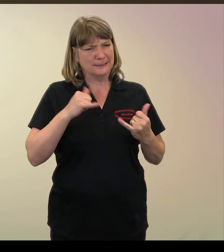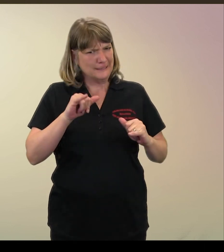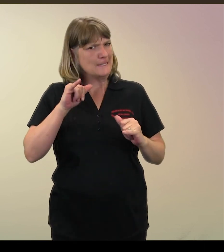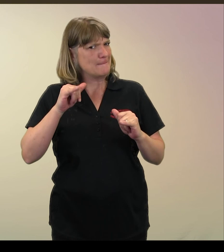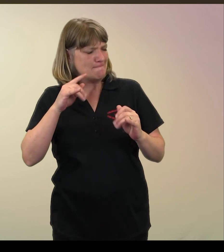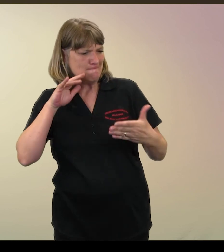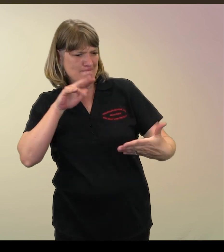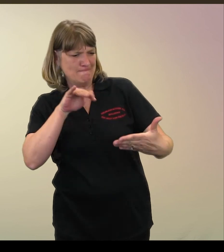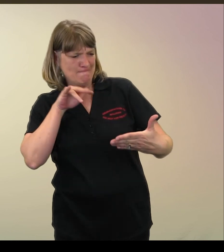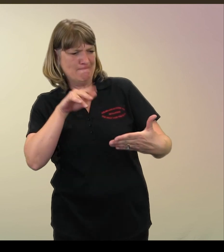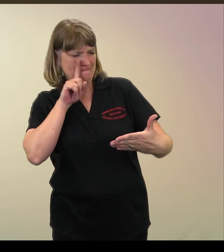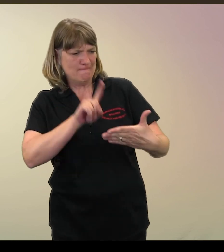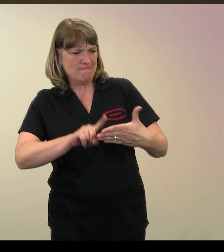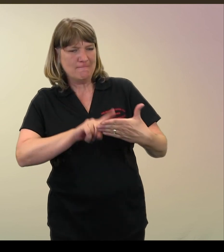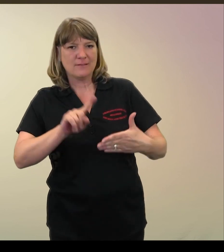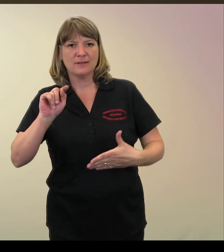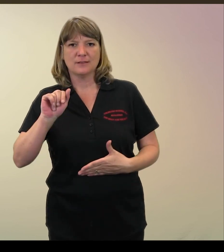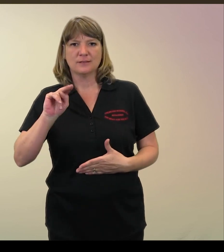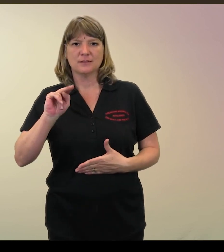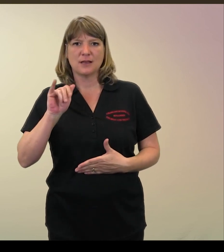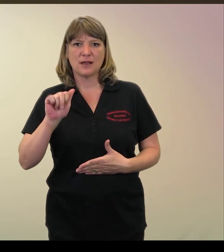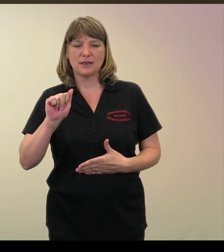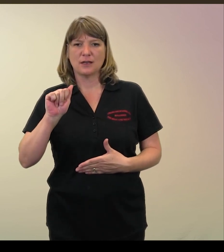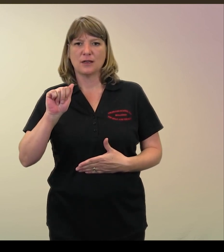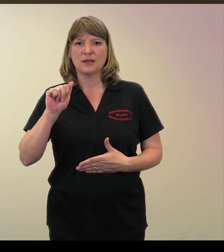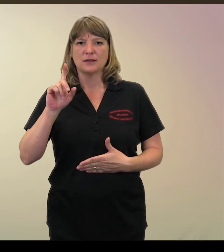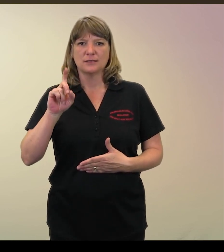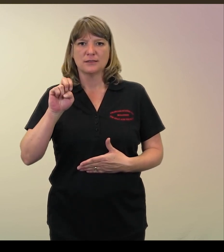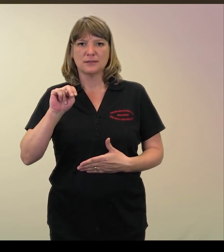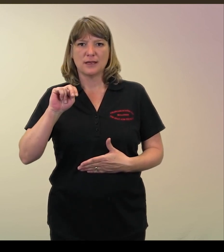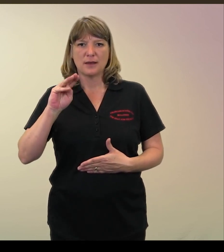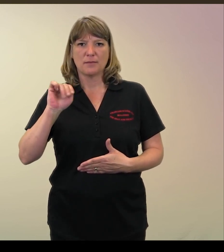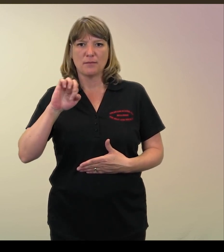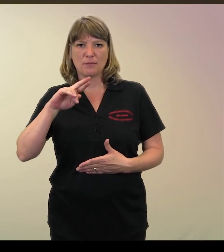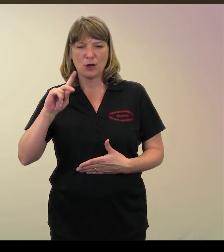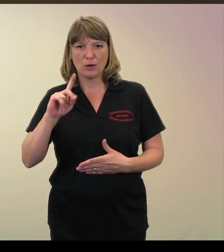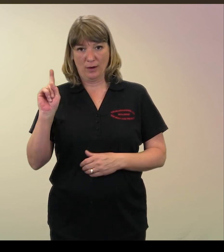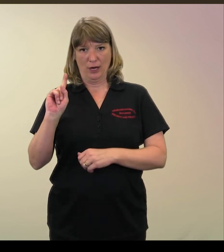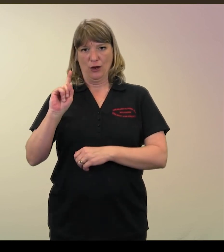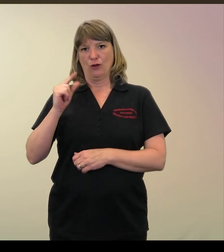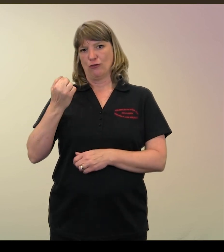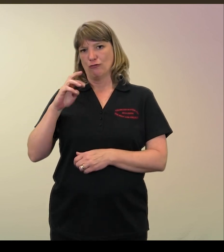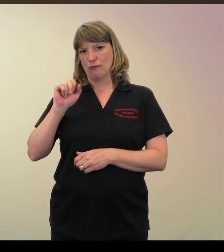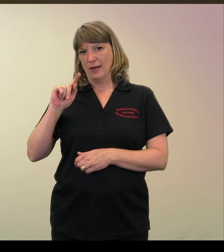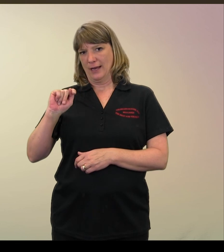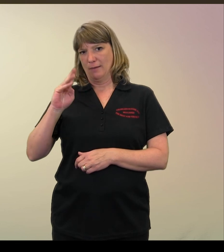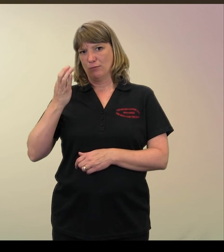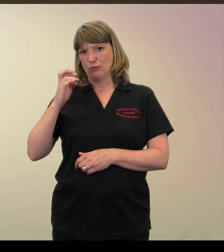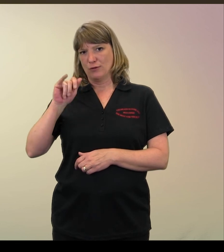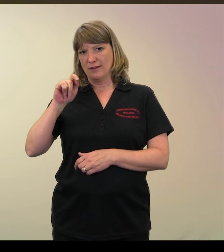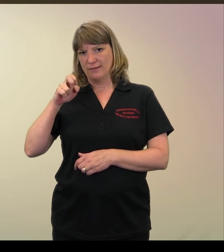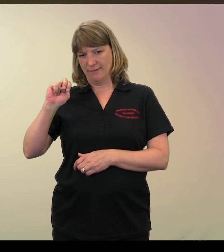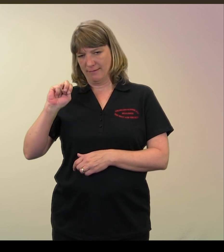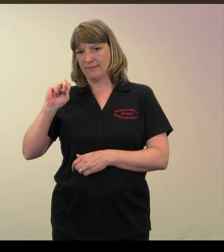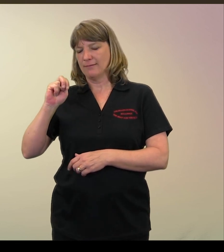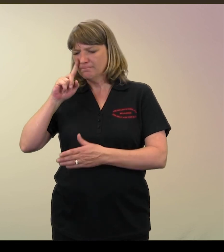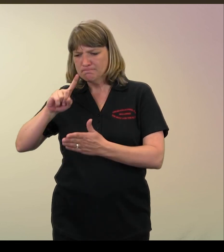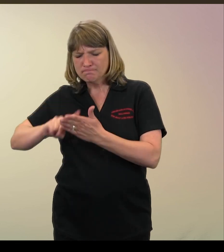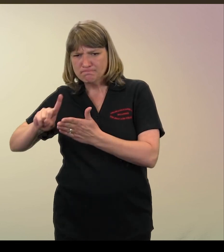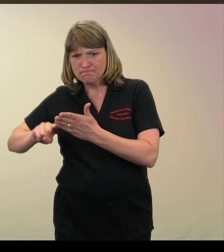that is still being researched. Tanya Denmark in Great Britain has been looking at this, and we're not sure yet